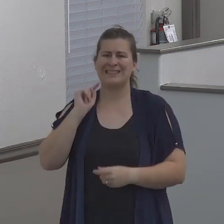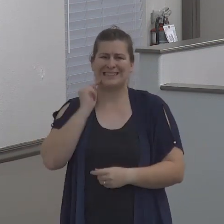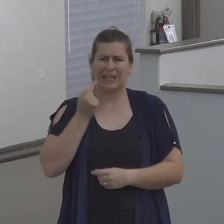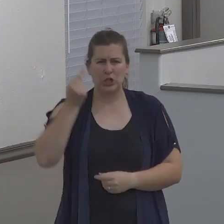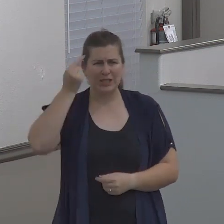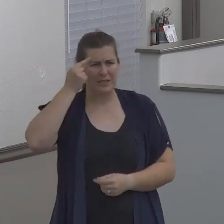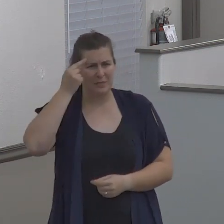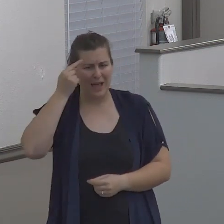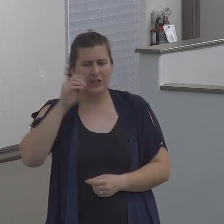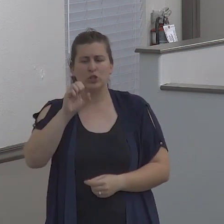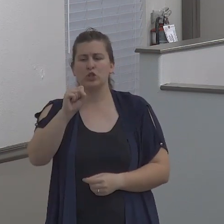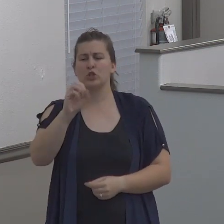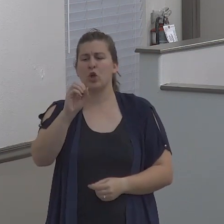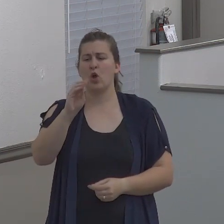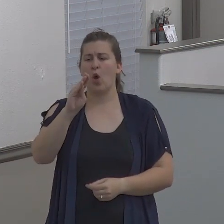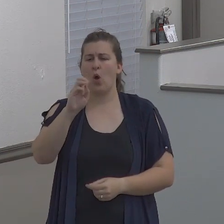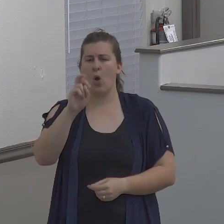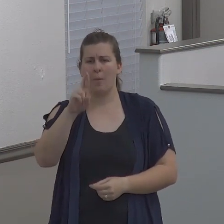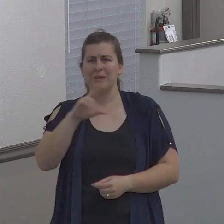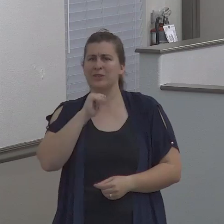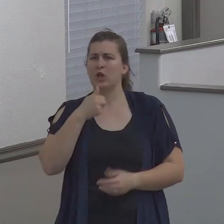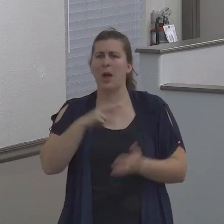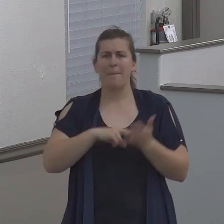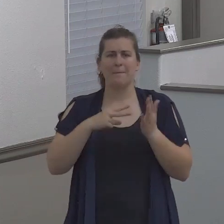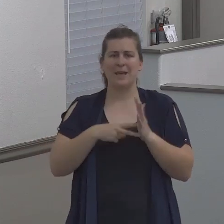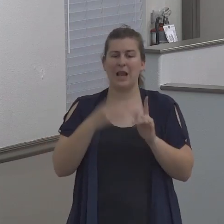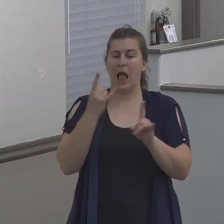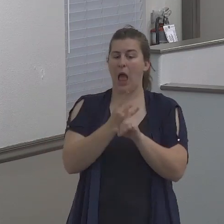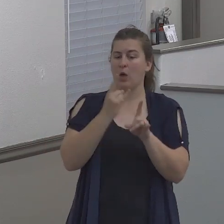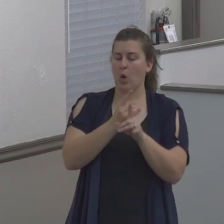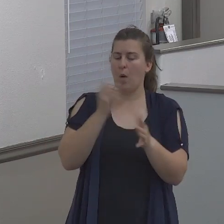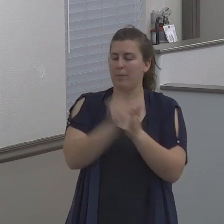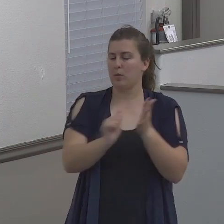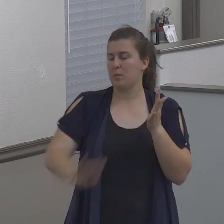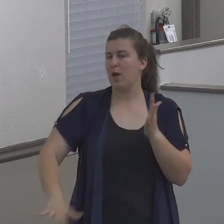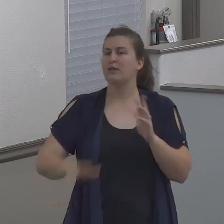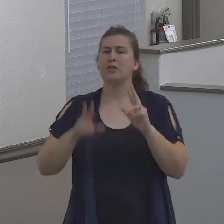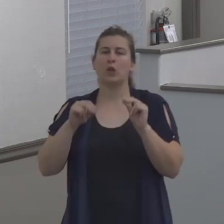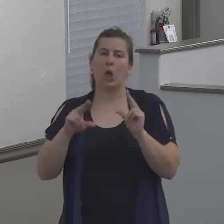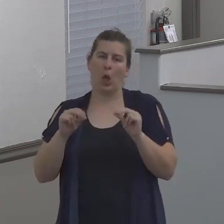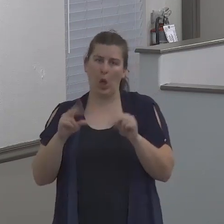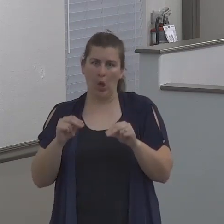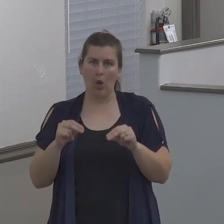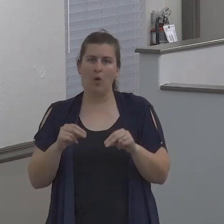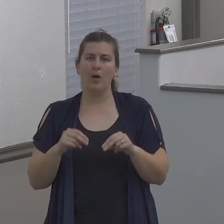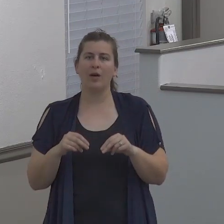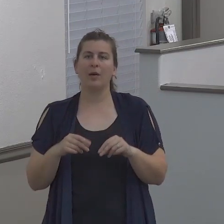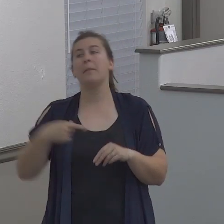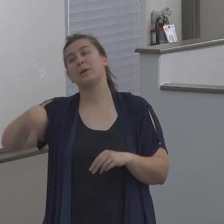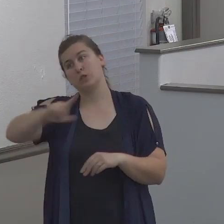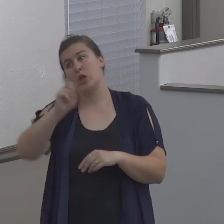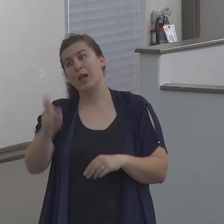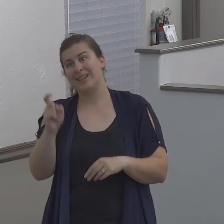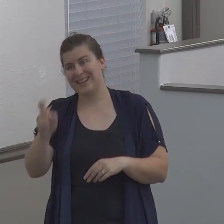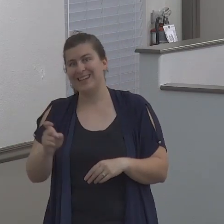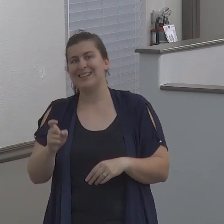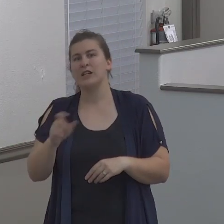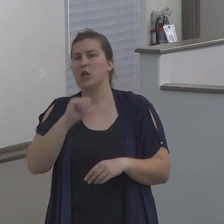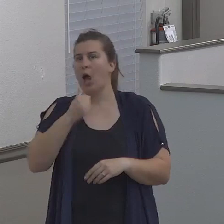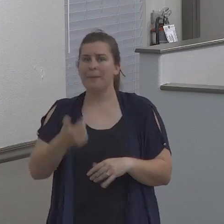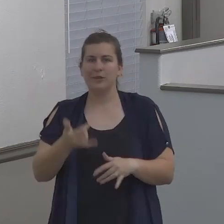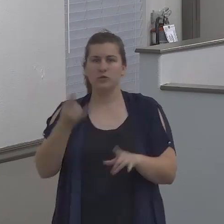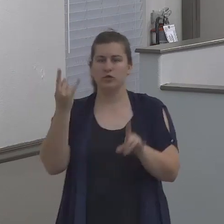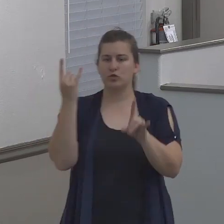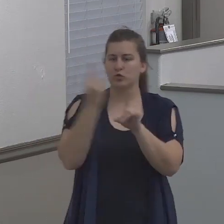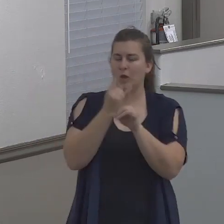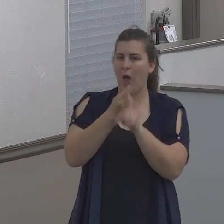and vigilant. That means sober doesn't mean throw away the booze bottle, although throw away the booze